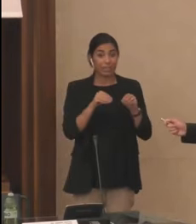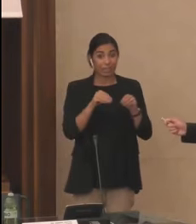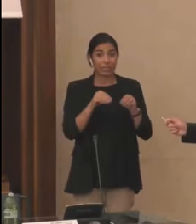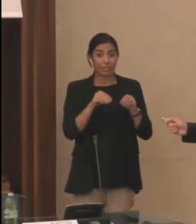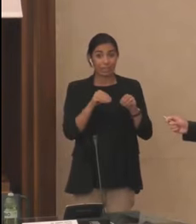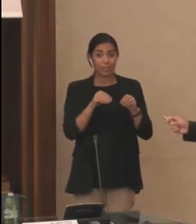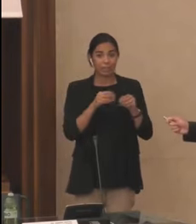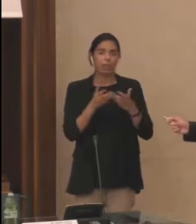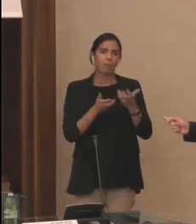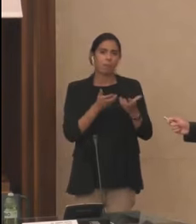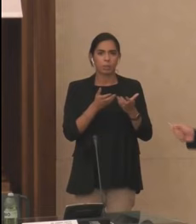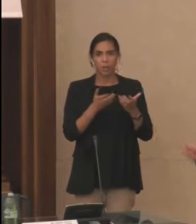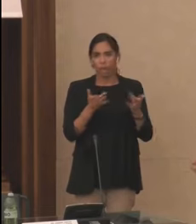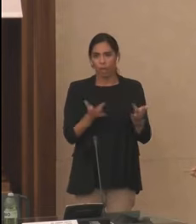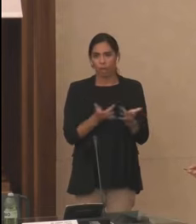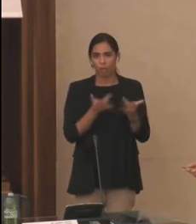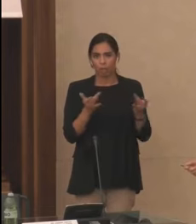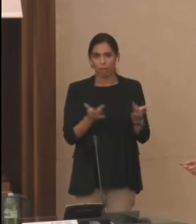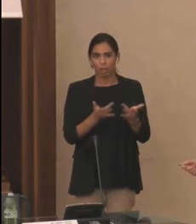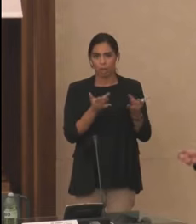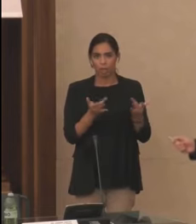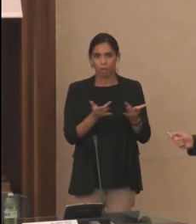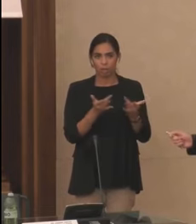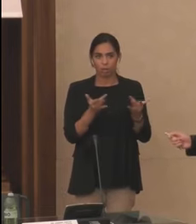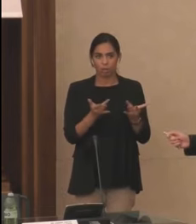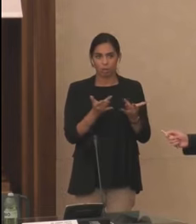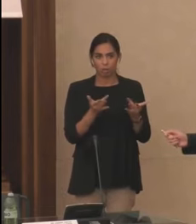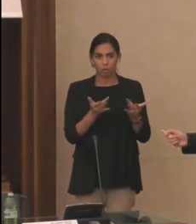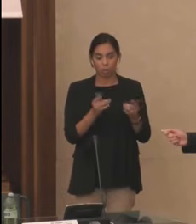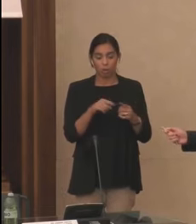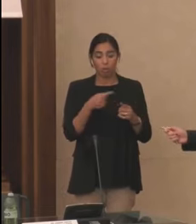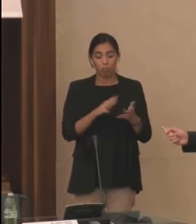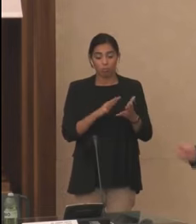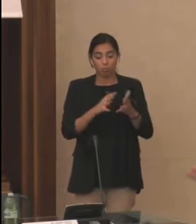After that is moderate, and then